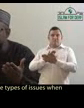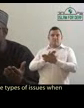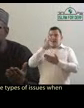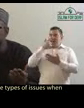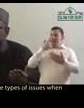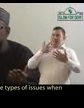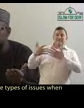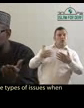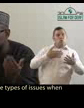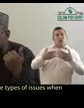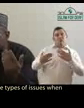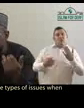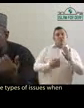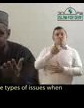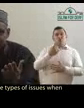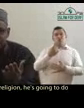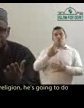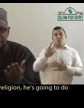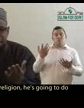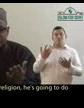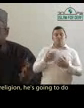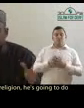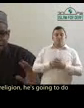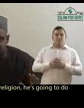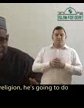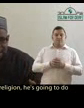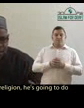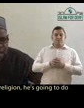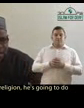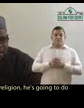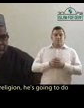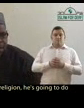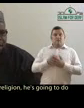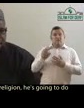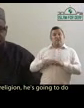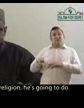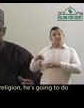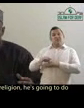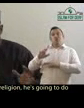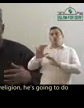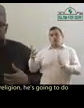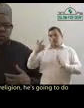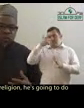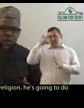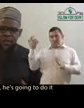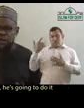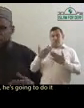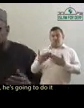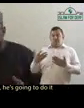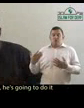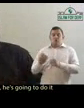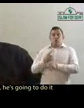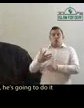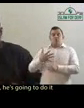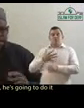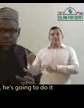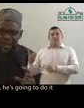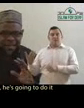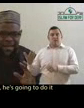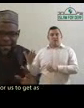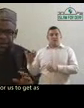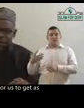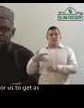with these types of issues when they come to them. If he doesn't understand his religion, he's going to do what feels good. He's going to do what's easy. He's